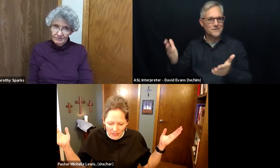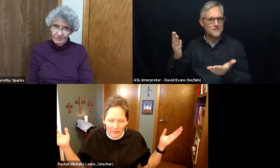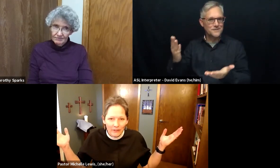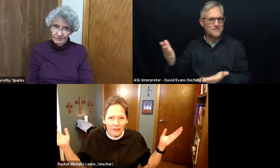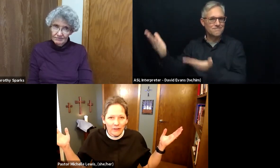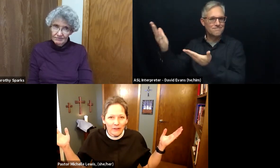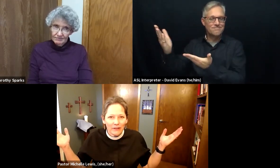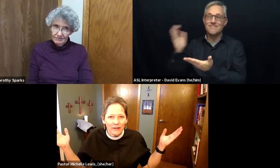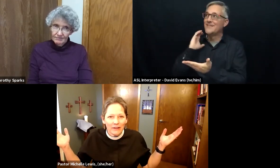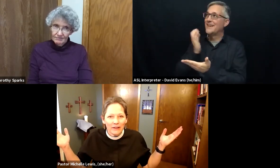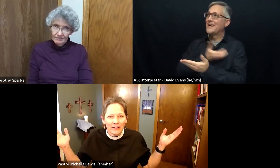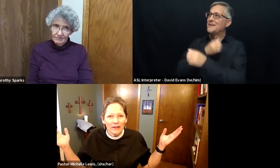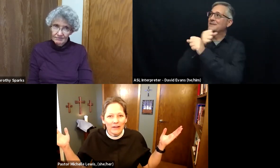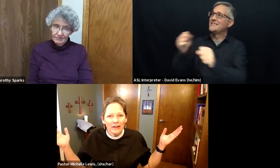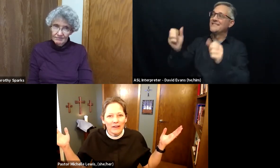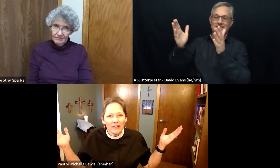our Savior,